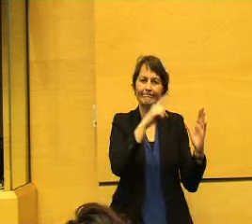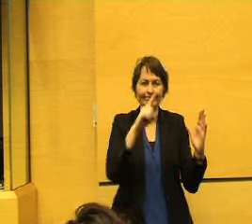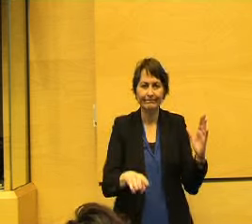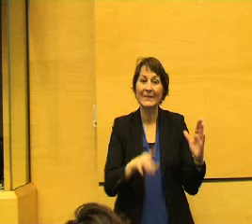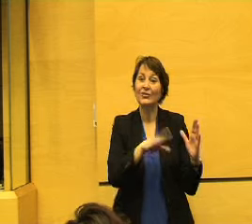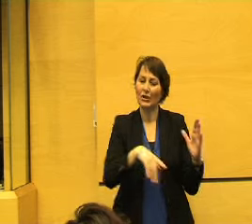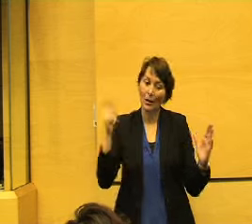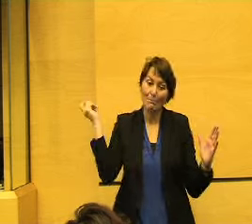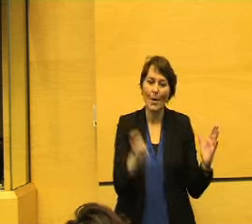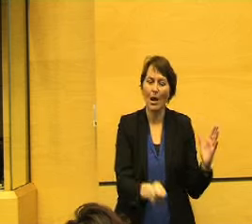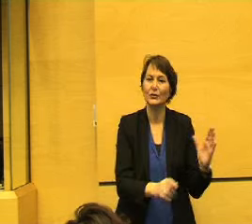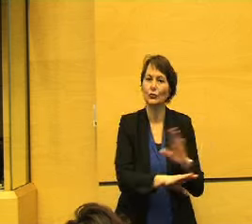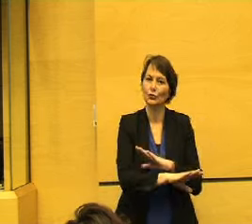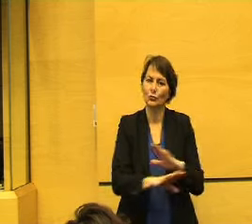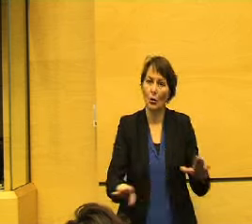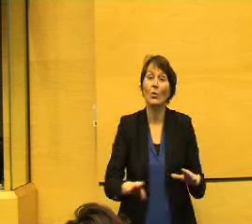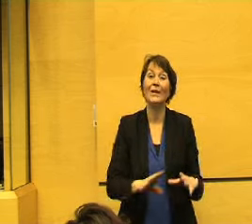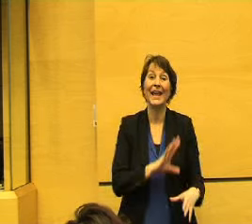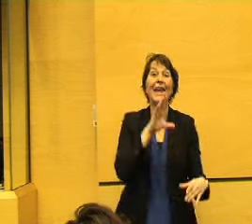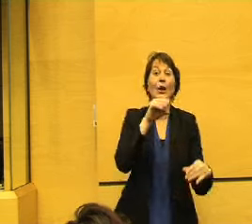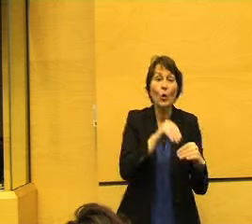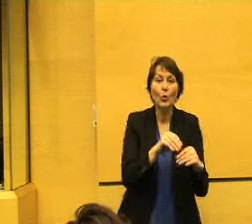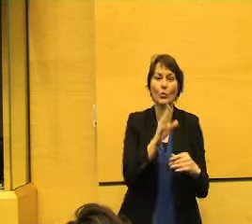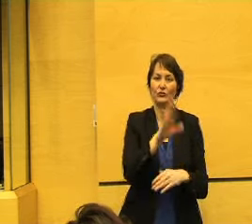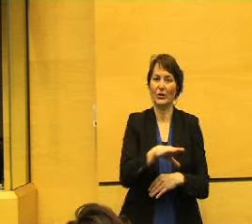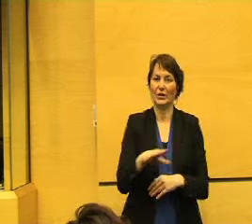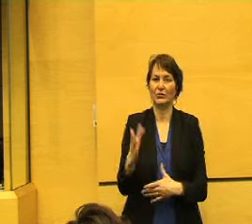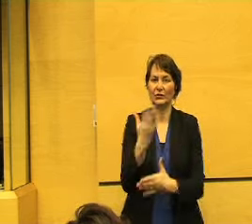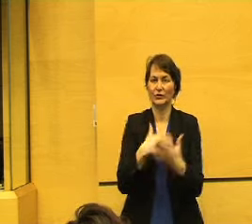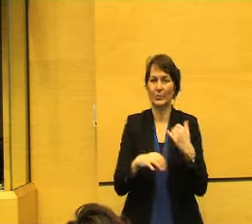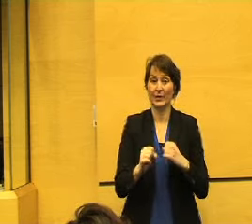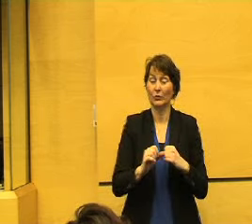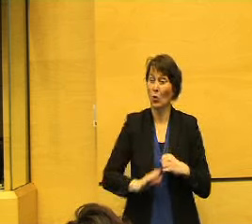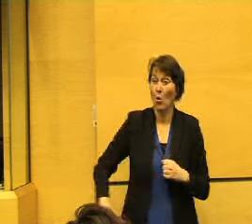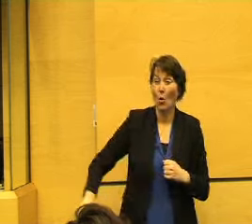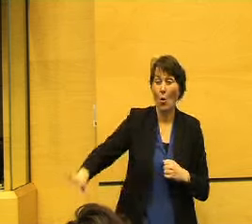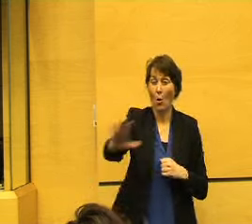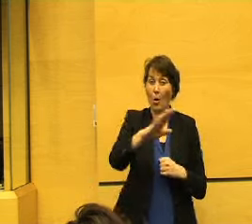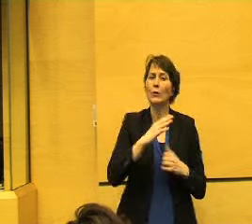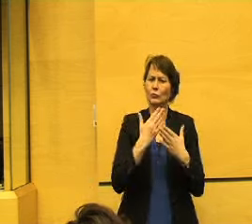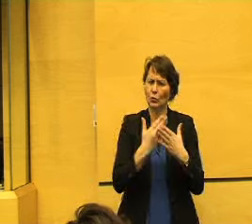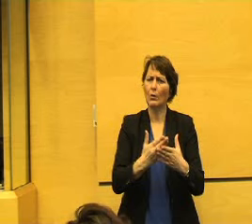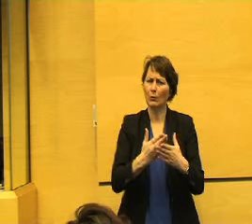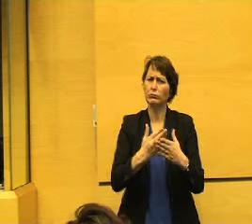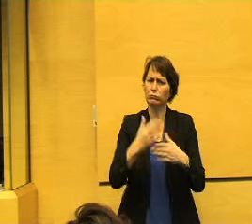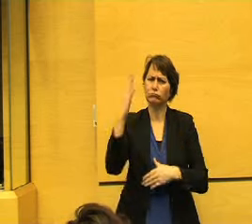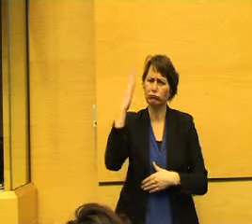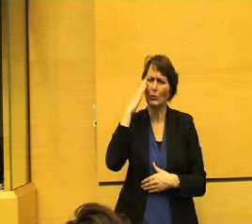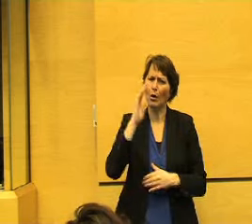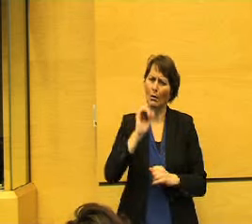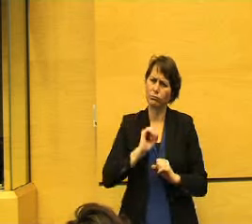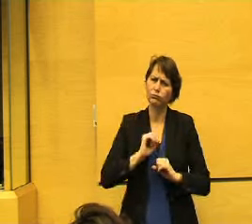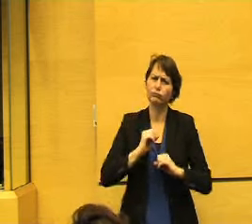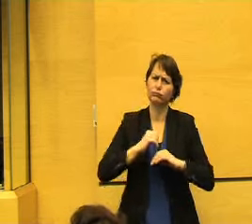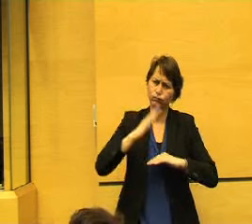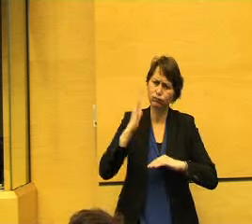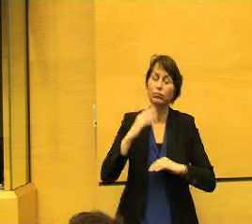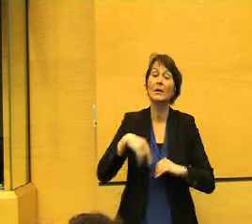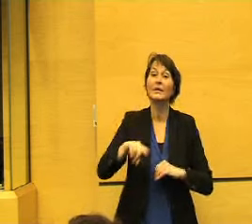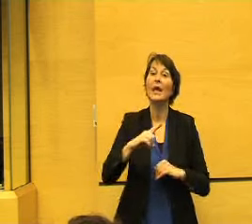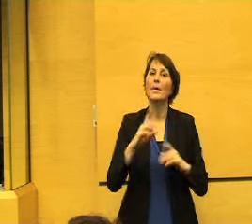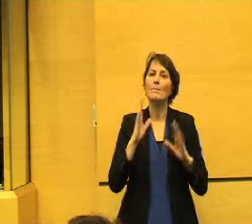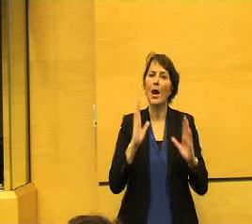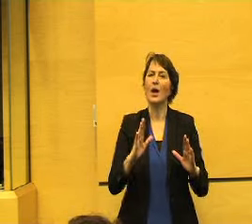with disabilities. All schools throughout the country are aware of this and encouraged to provide